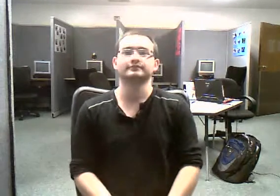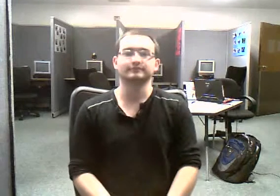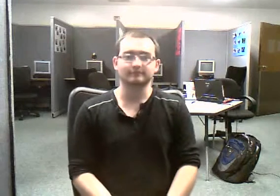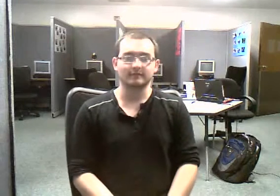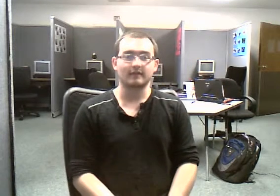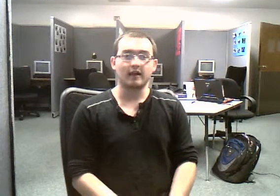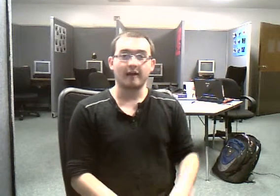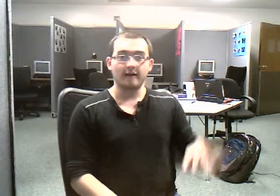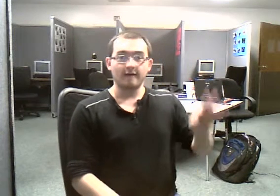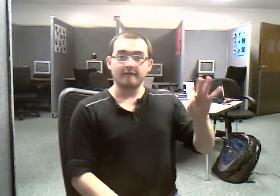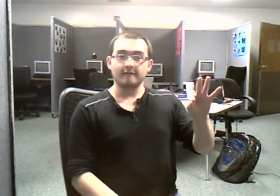Ready?